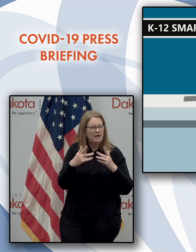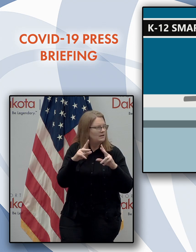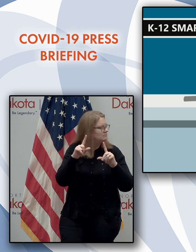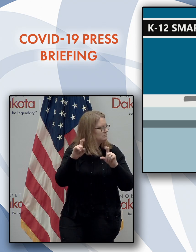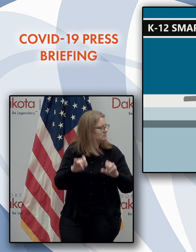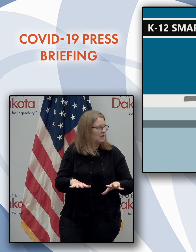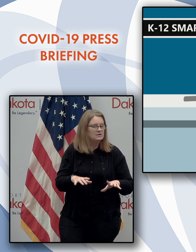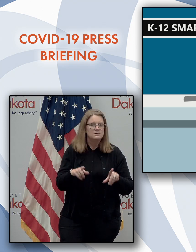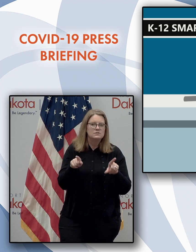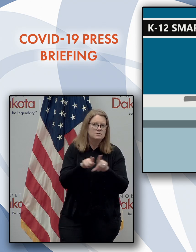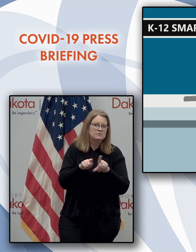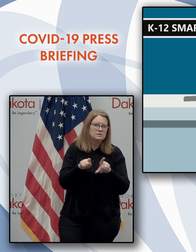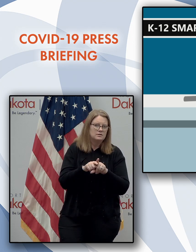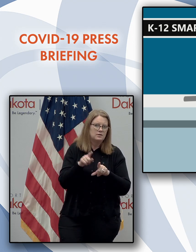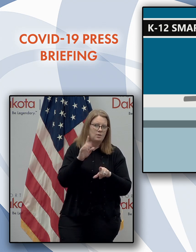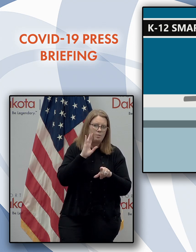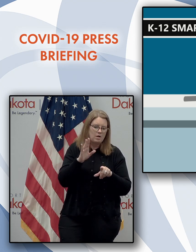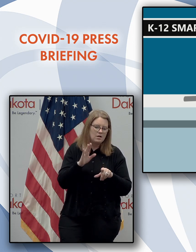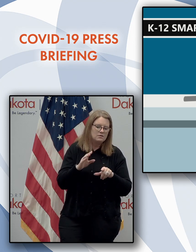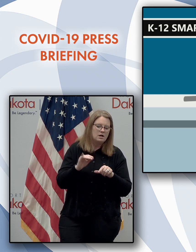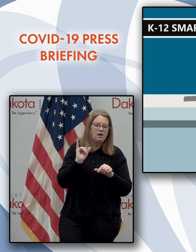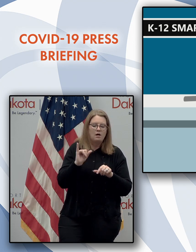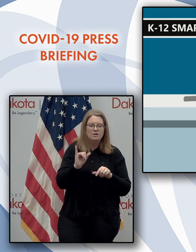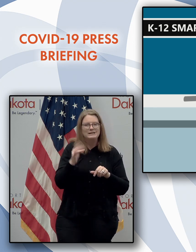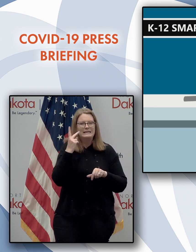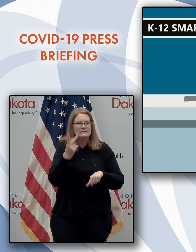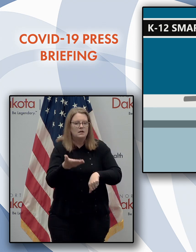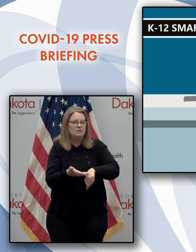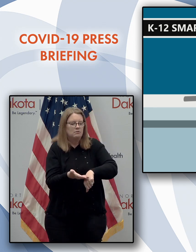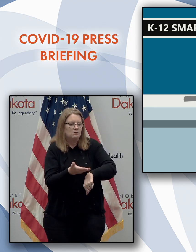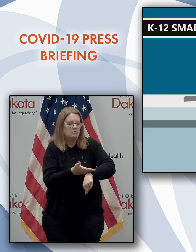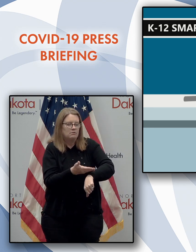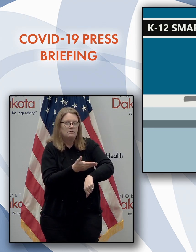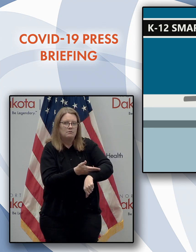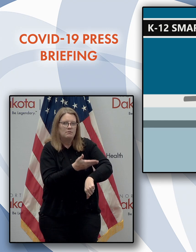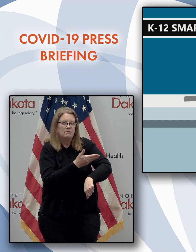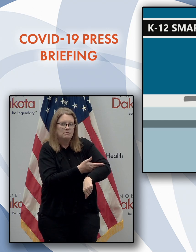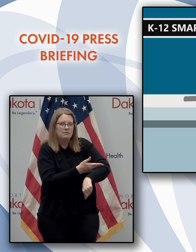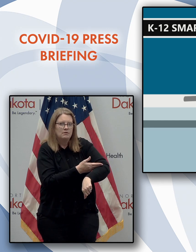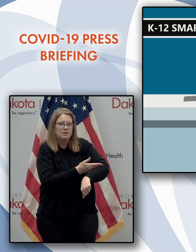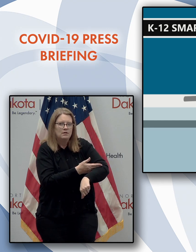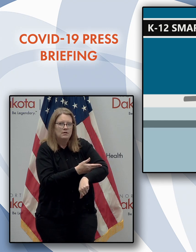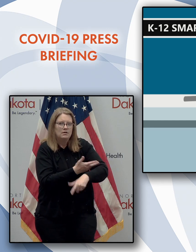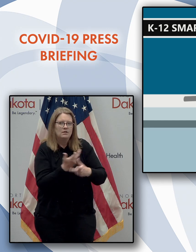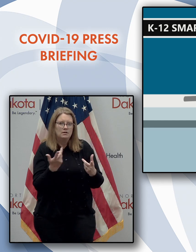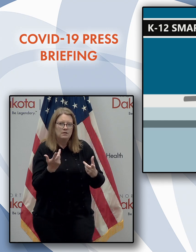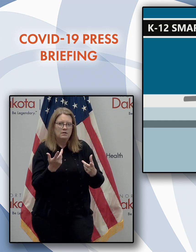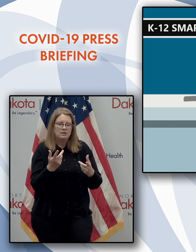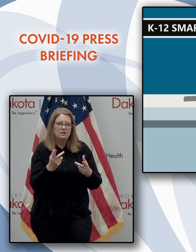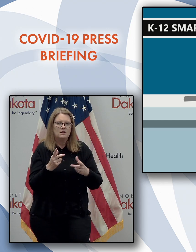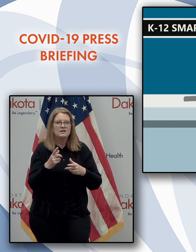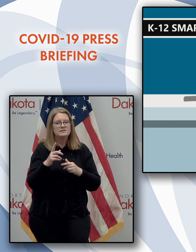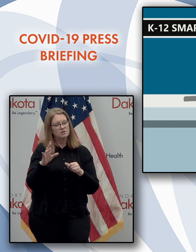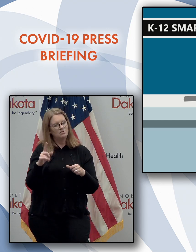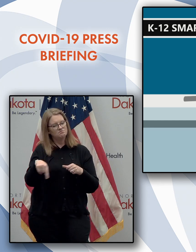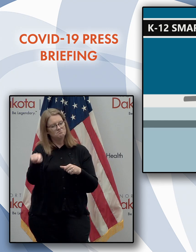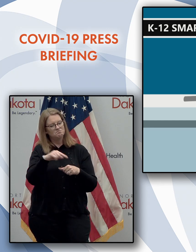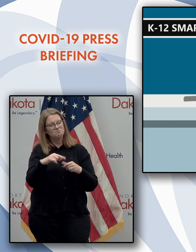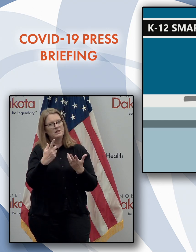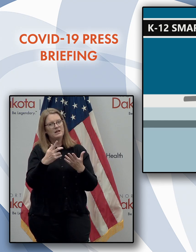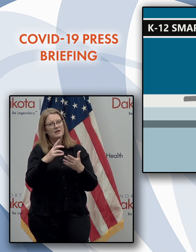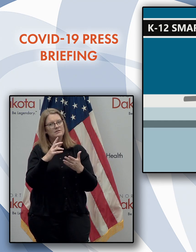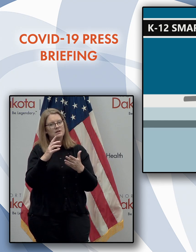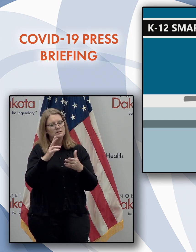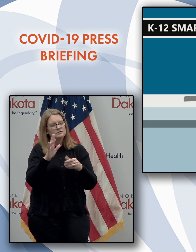and makes learning results available for students, families, and schools in ways that they already use and understand.